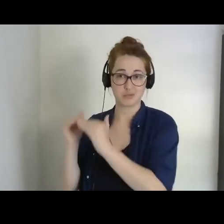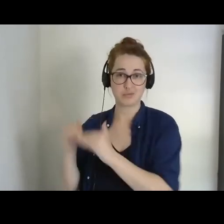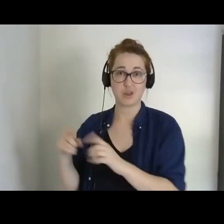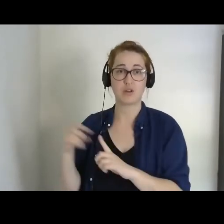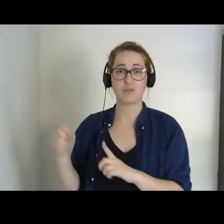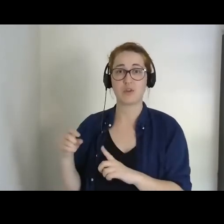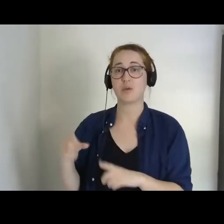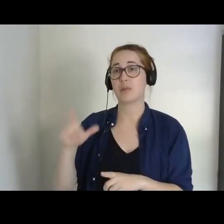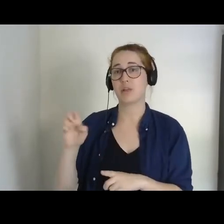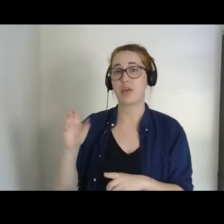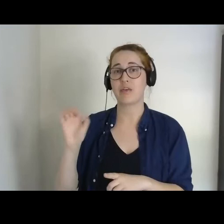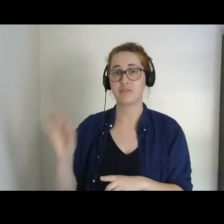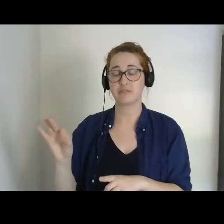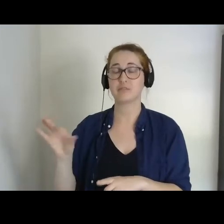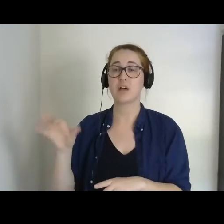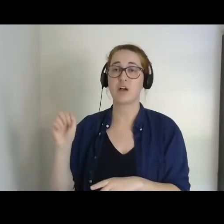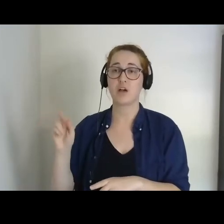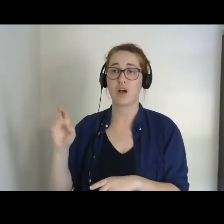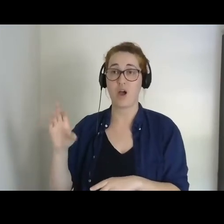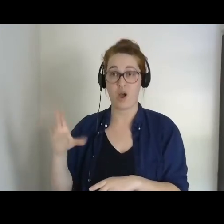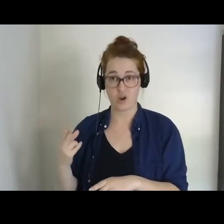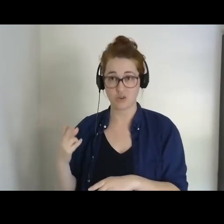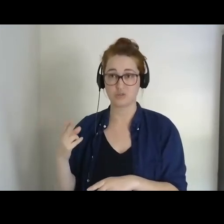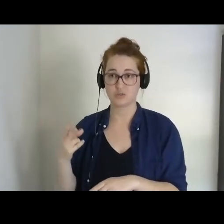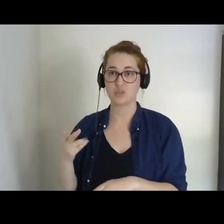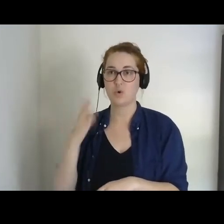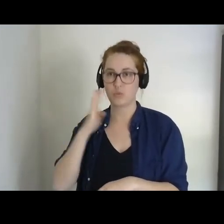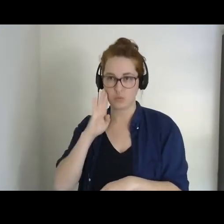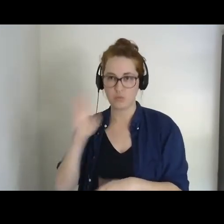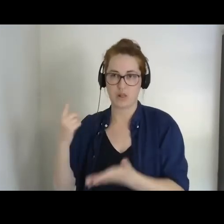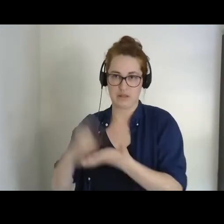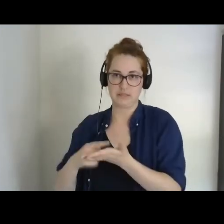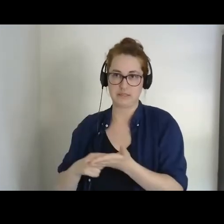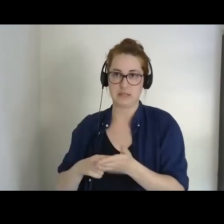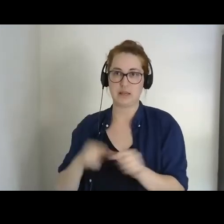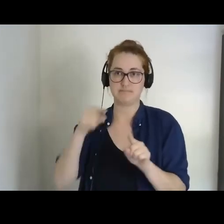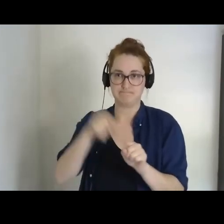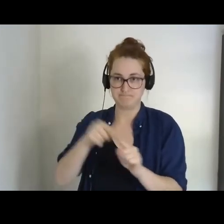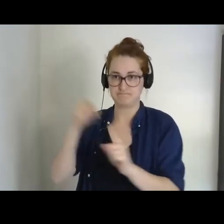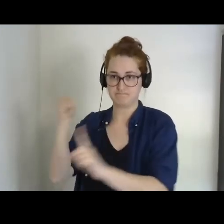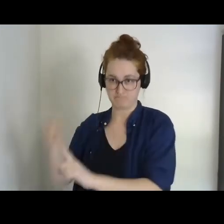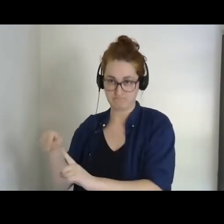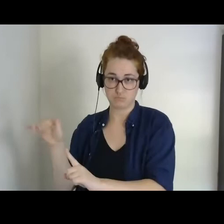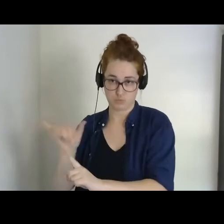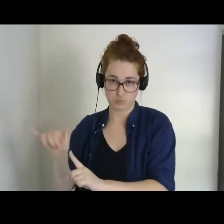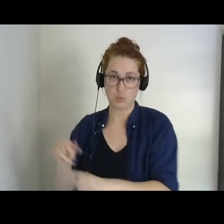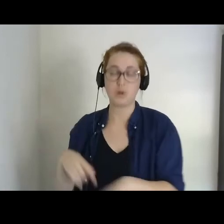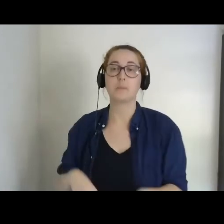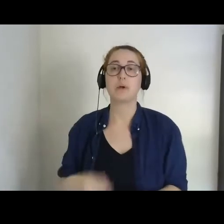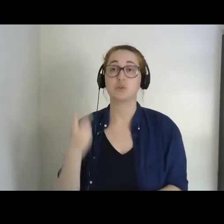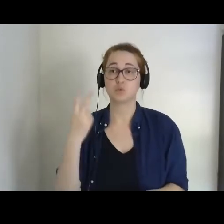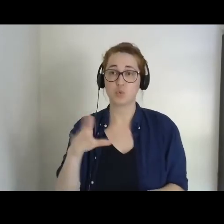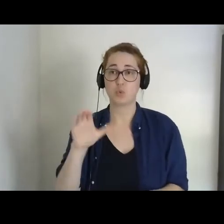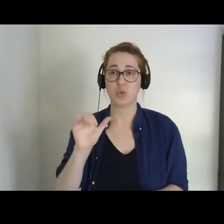but I, of course, wanted to cite them as two of the key cases we would like to look at today. The DAI decision